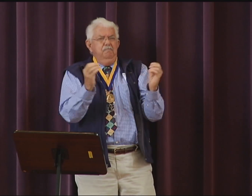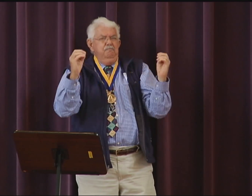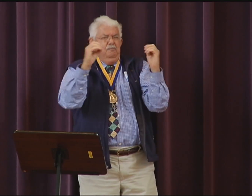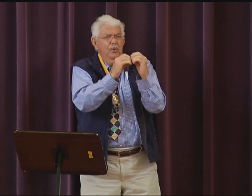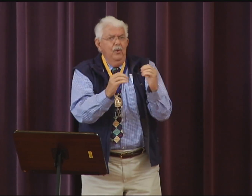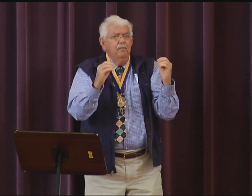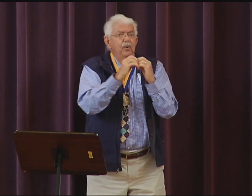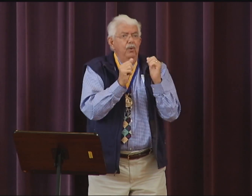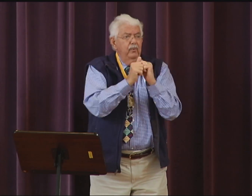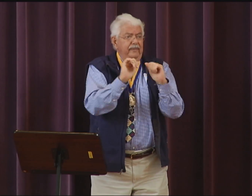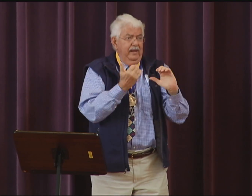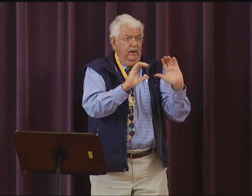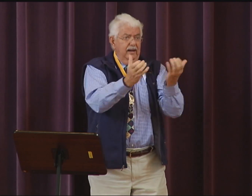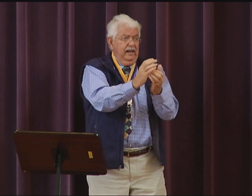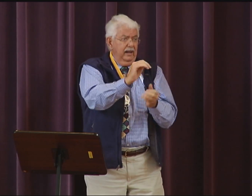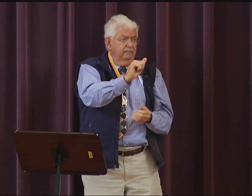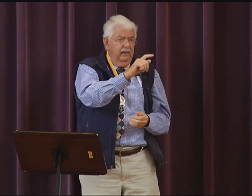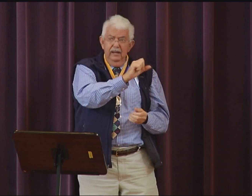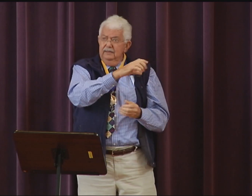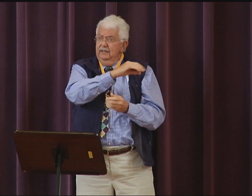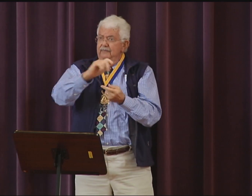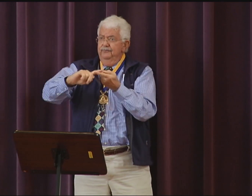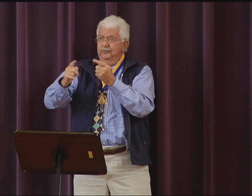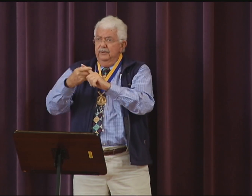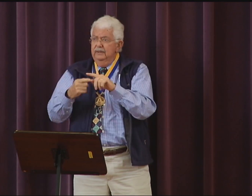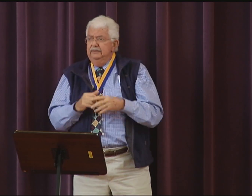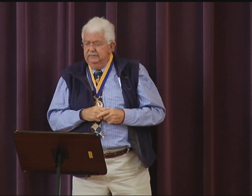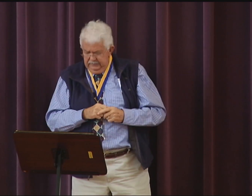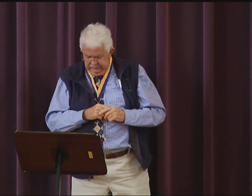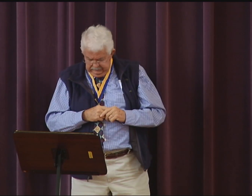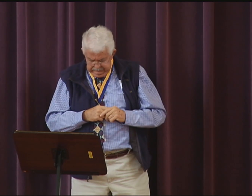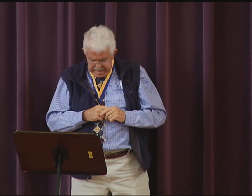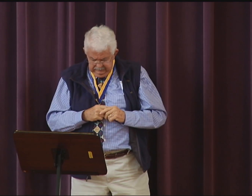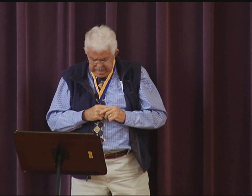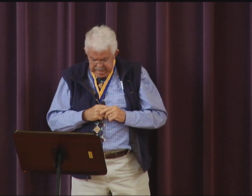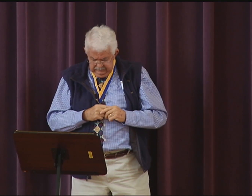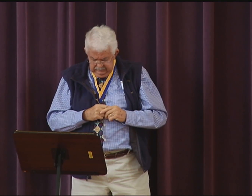the more we cherish our time with our Gallaudet classmates and friends.